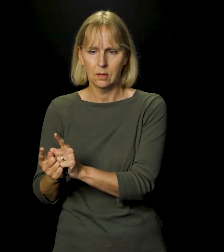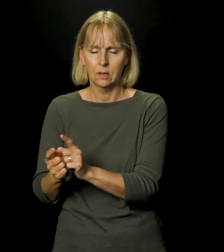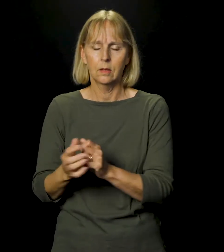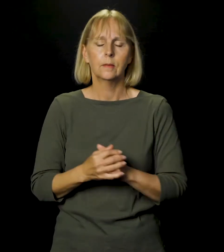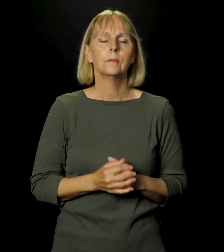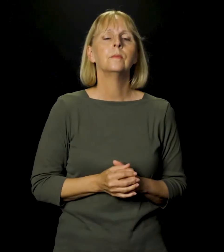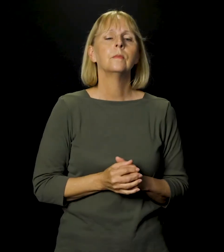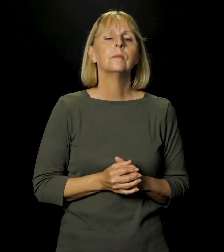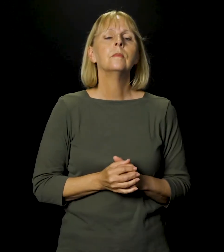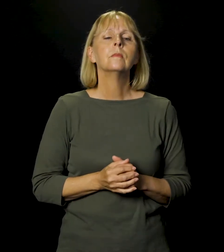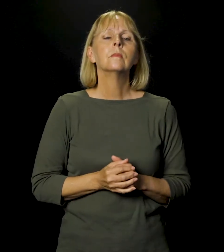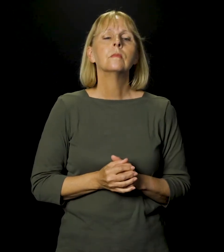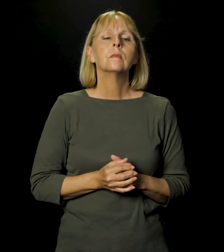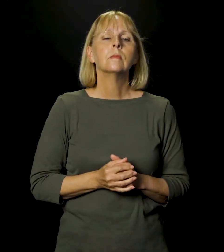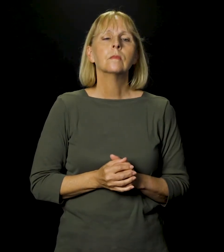Author Daniel Levitin said,